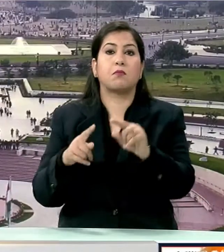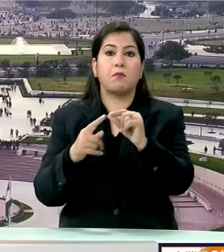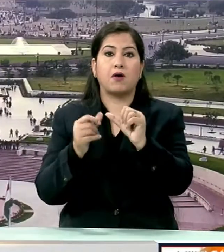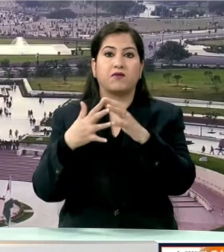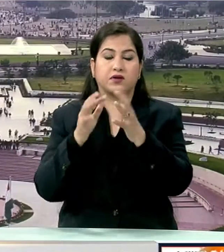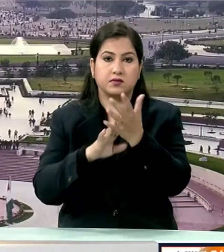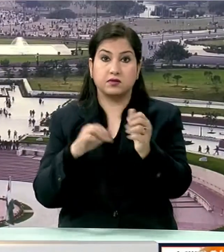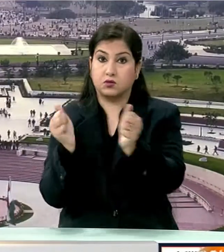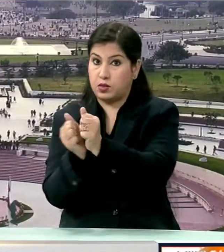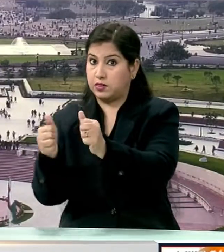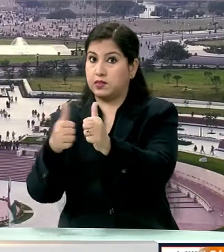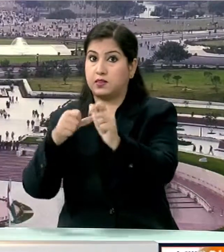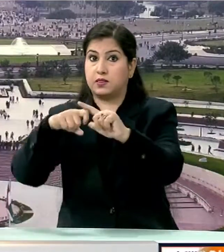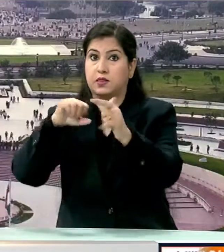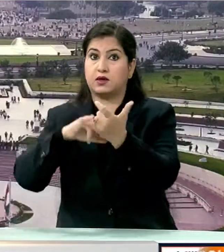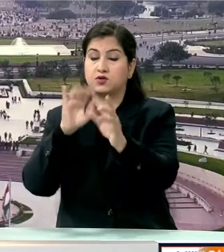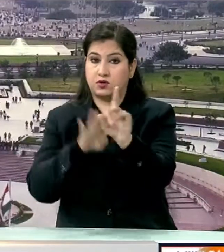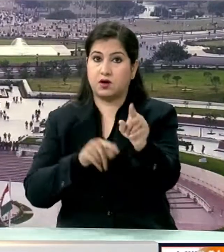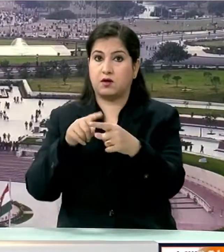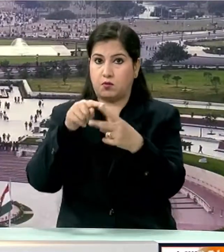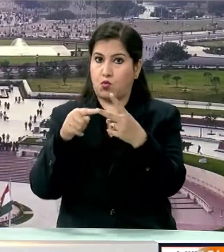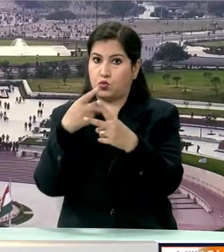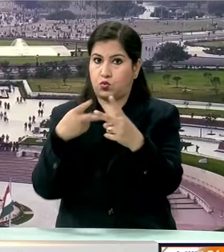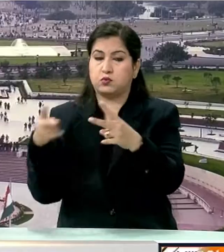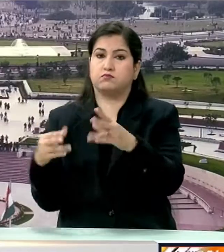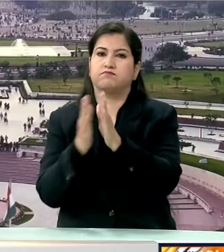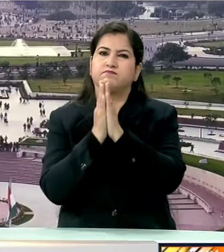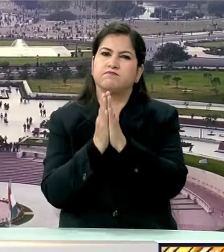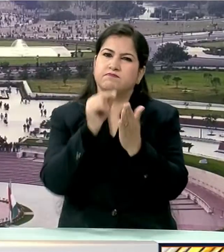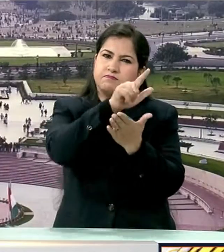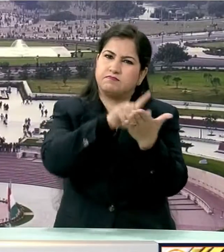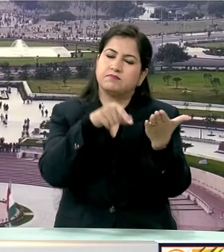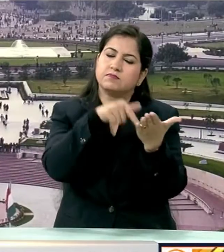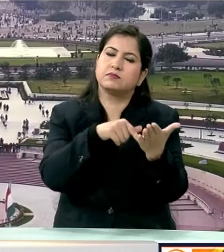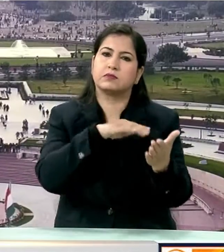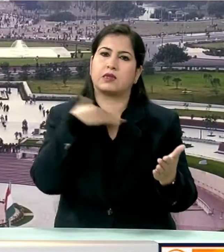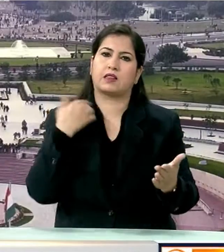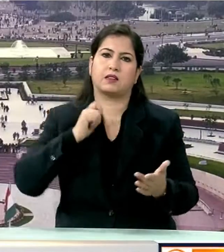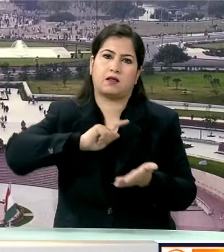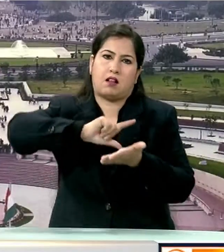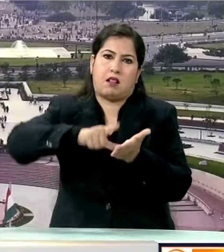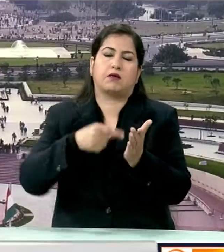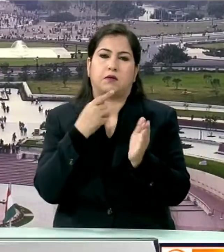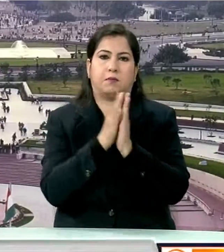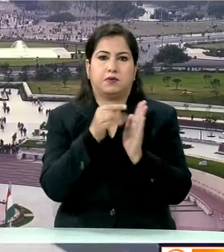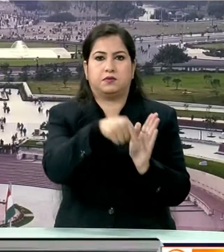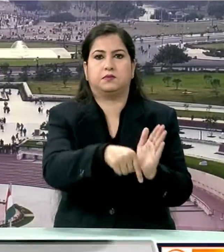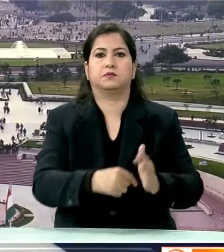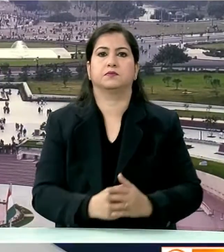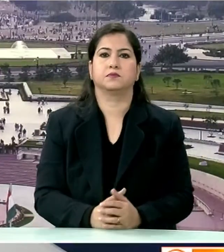and co-accused Akshay Kumar Singh's application for staying their death warrants.